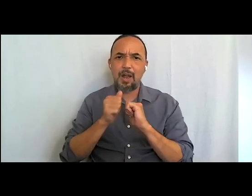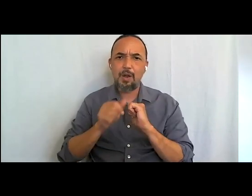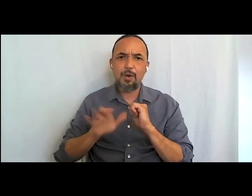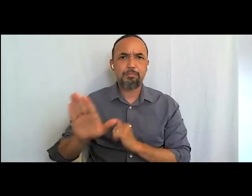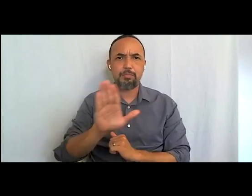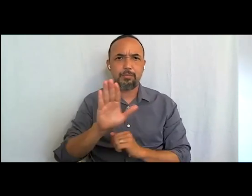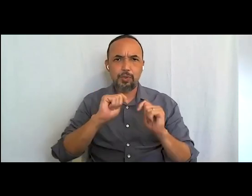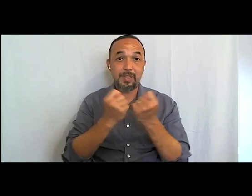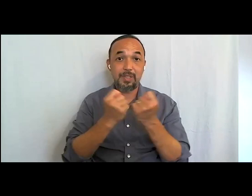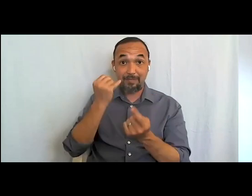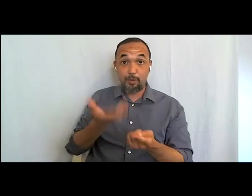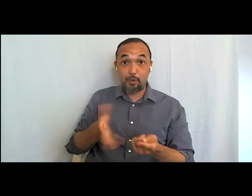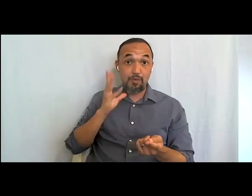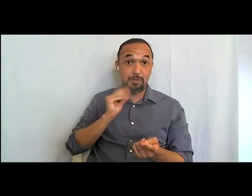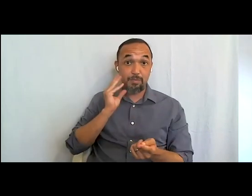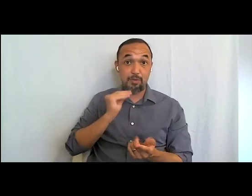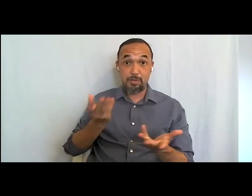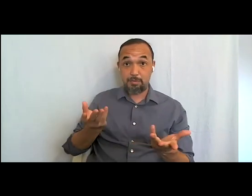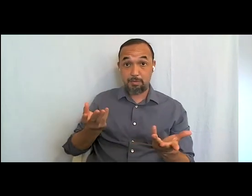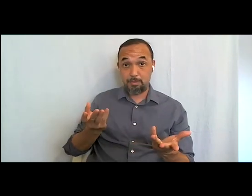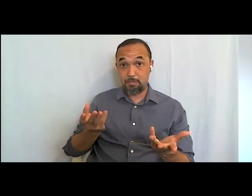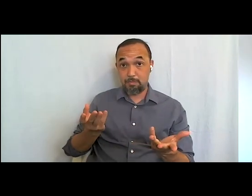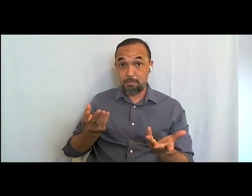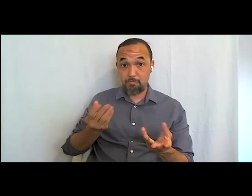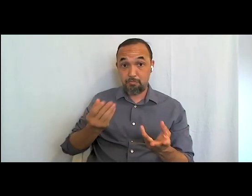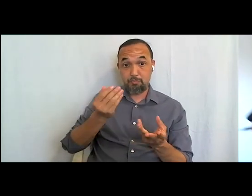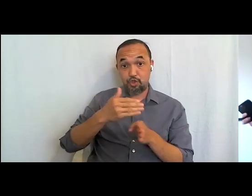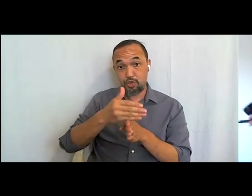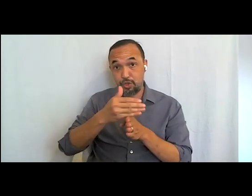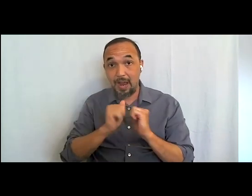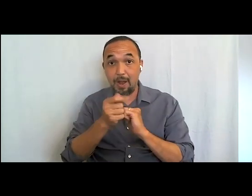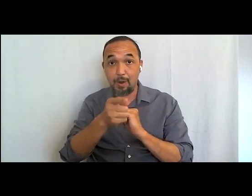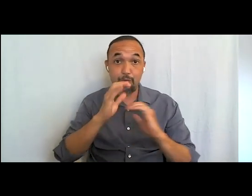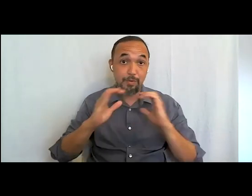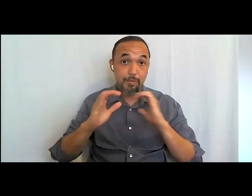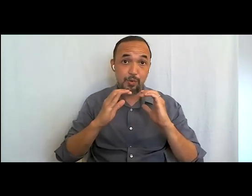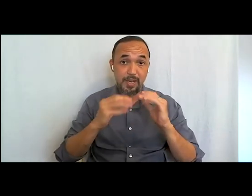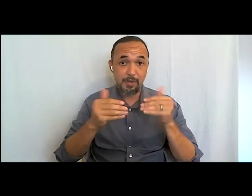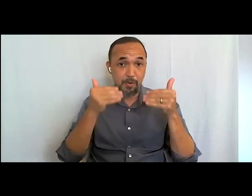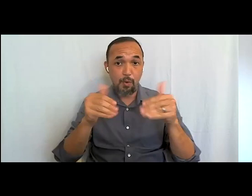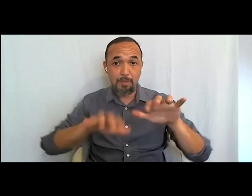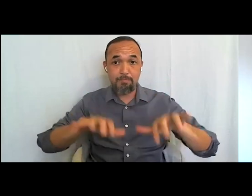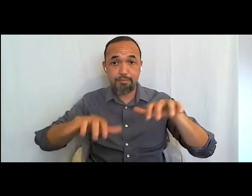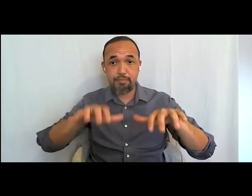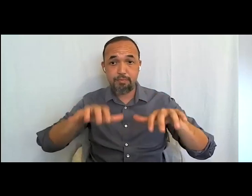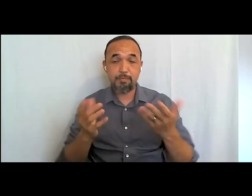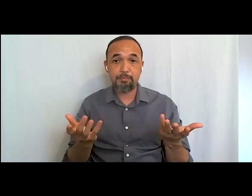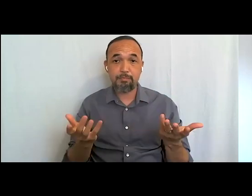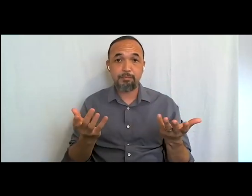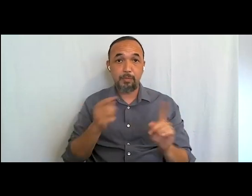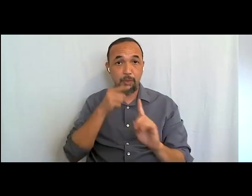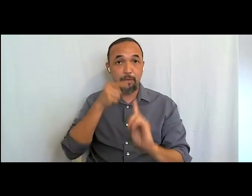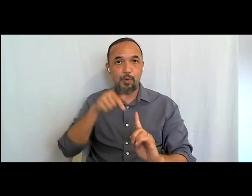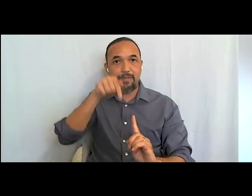this before, GISH veterans, if you want to share how you have communicated, go for it. We're here to share information, and this is